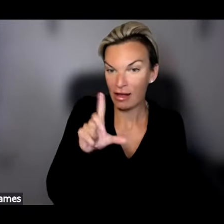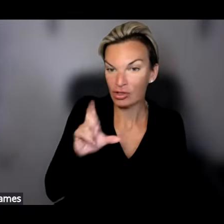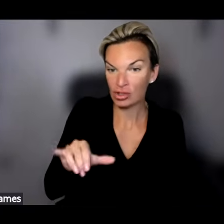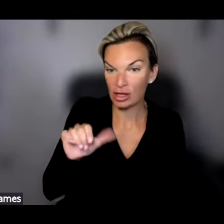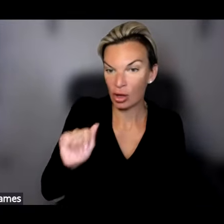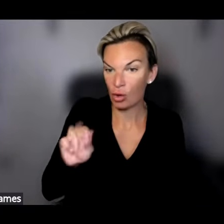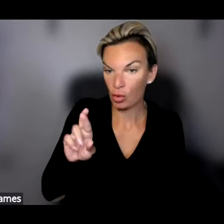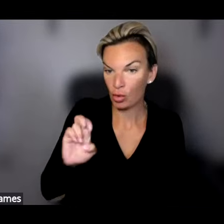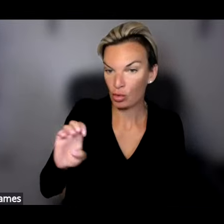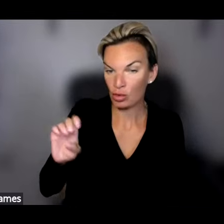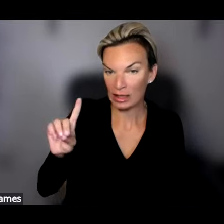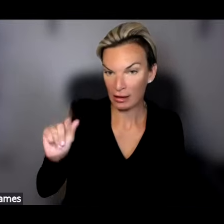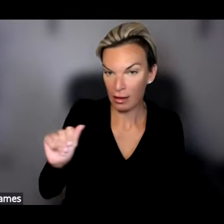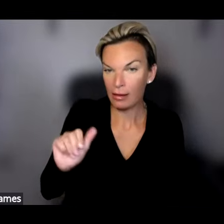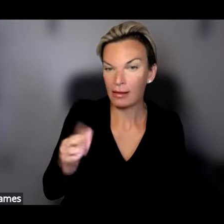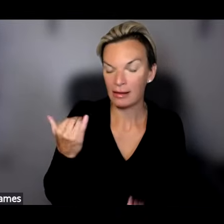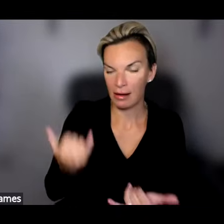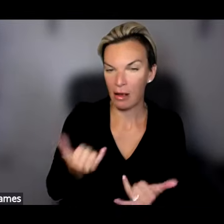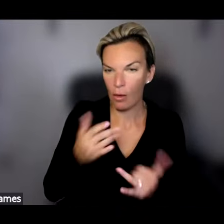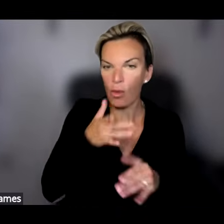Ma'am, would you